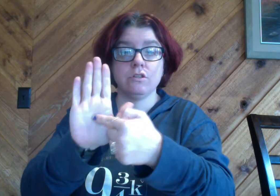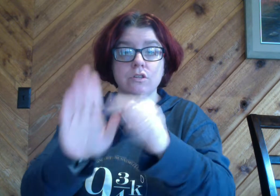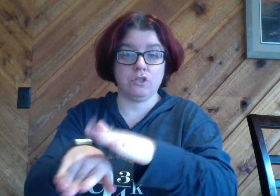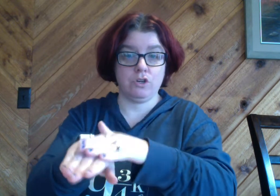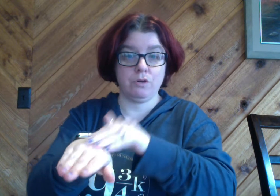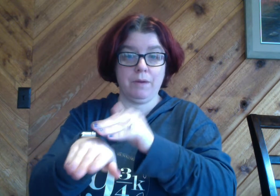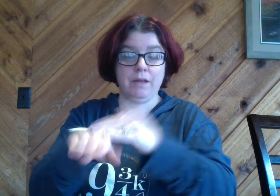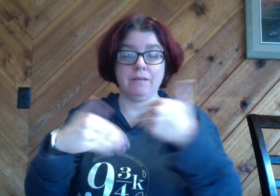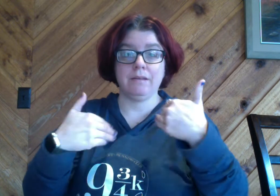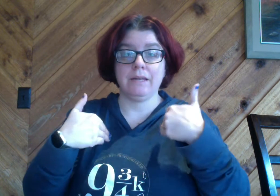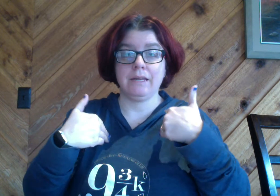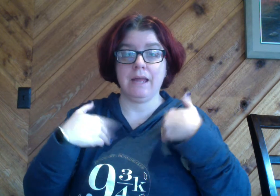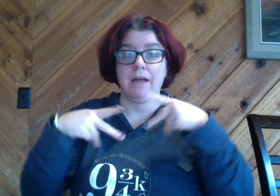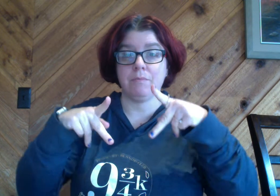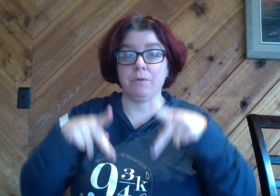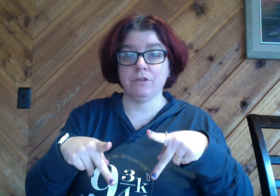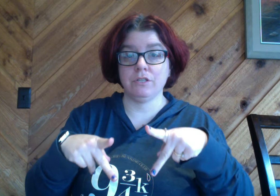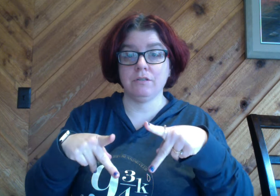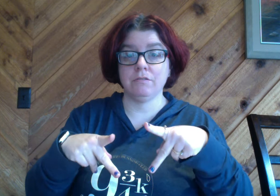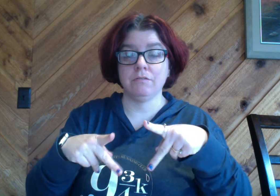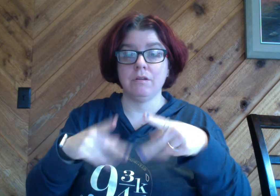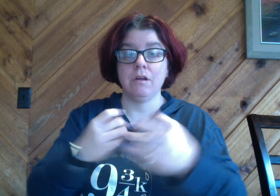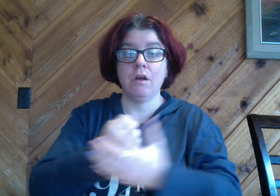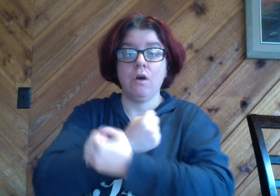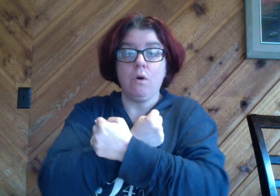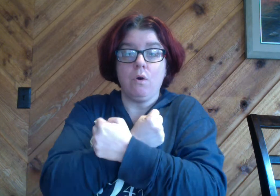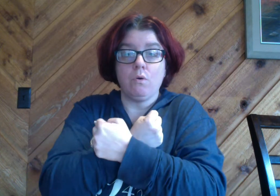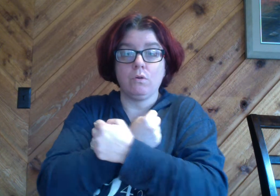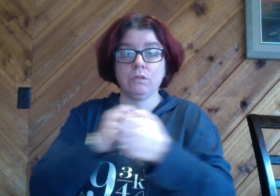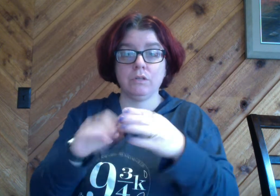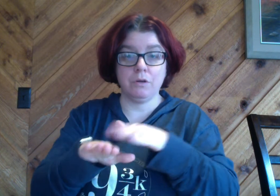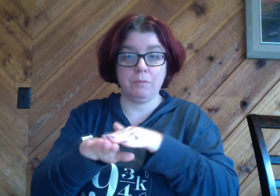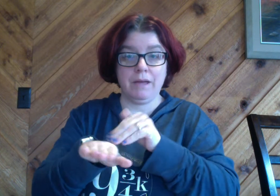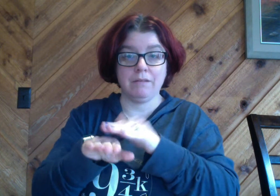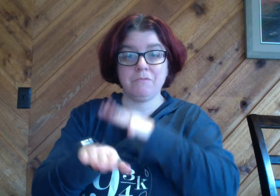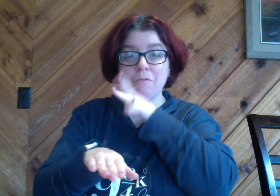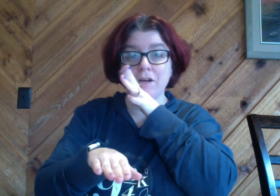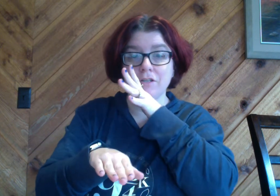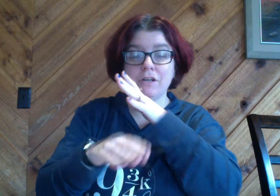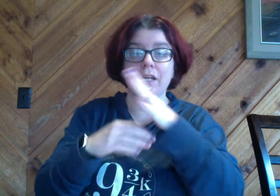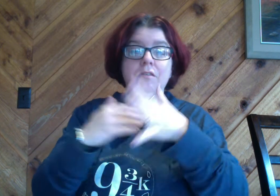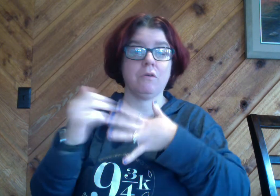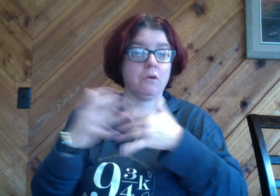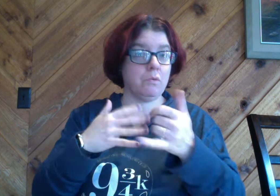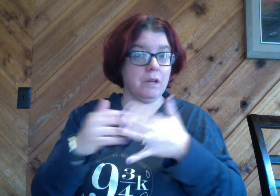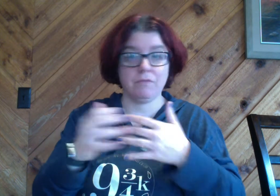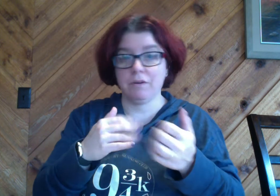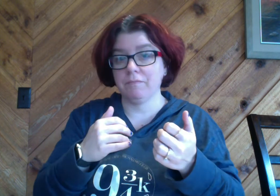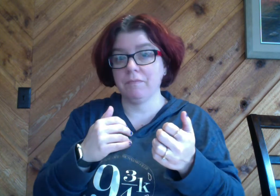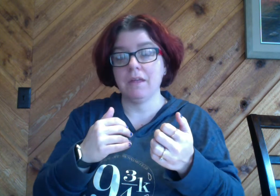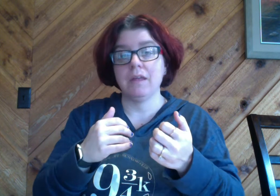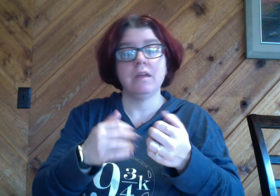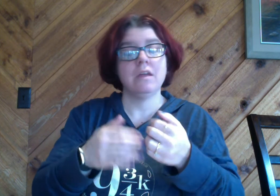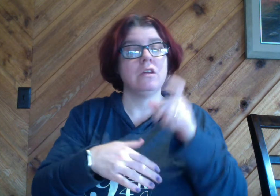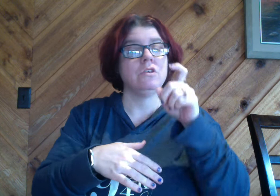show your pet, have a person hold your pet while you're talking or whatever. You